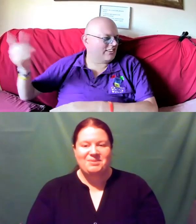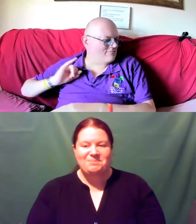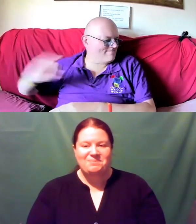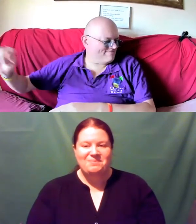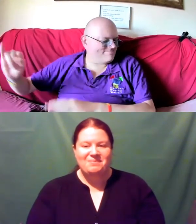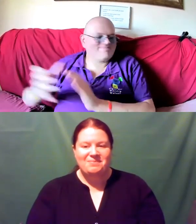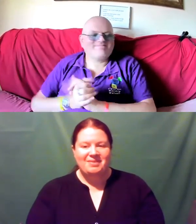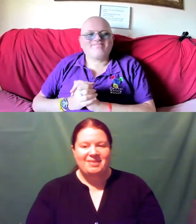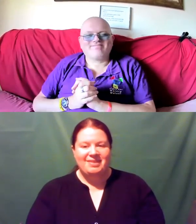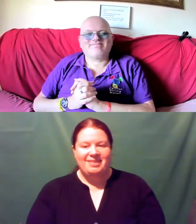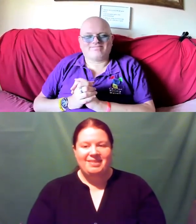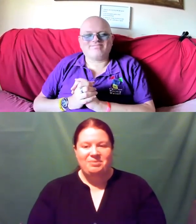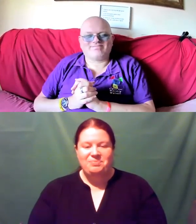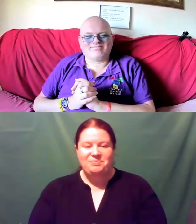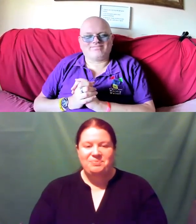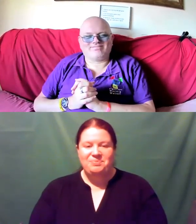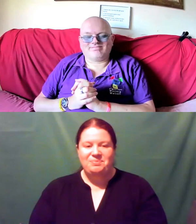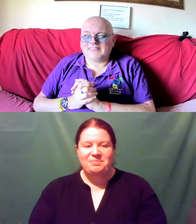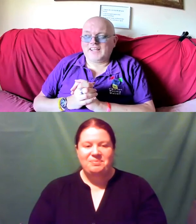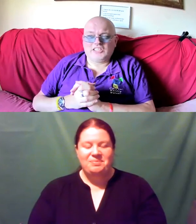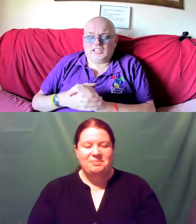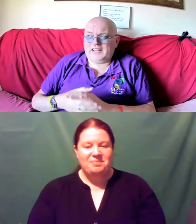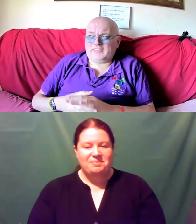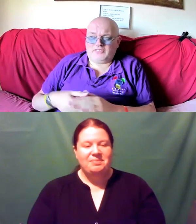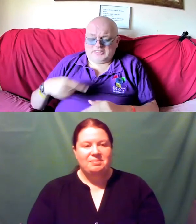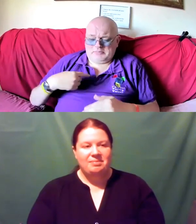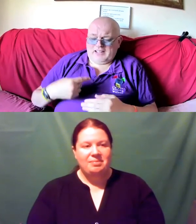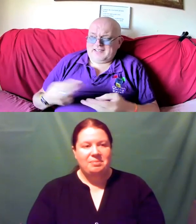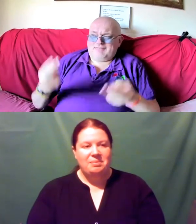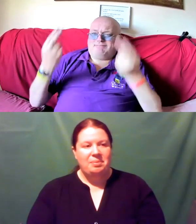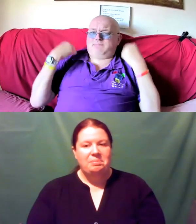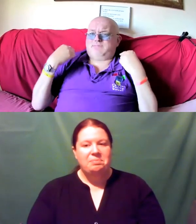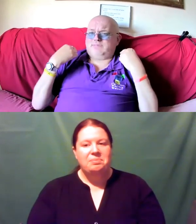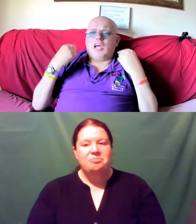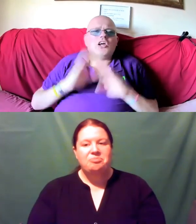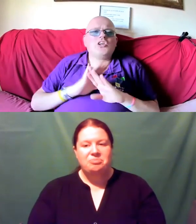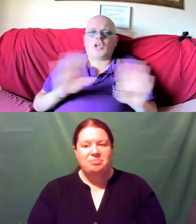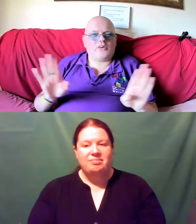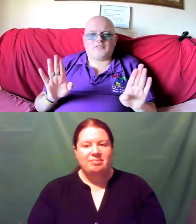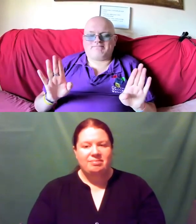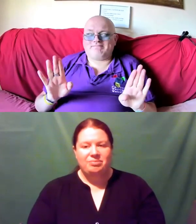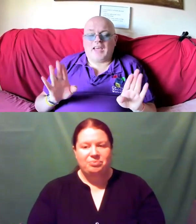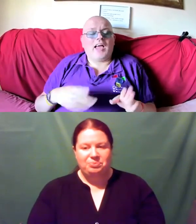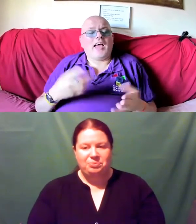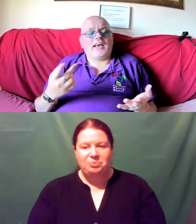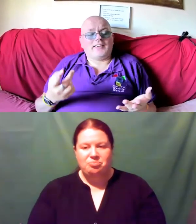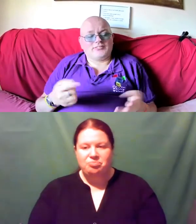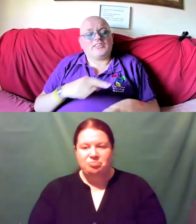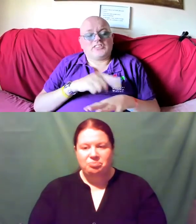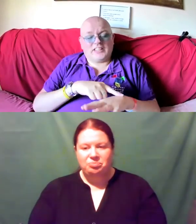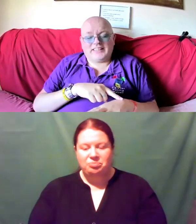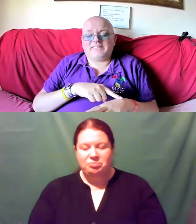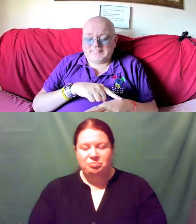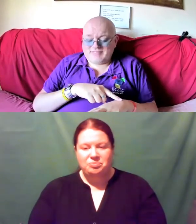And so we are not called to be doormats. You know, and there will be times when, you know, I mean,